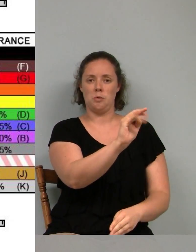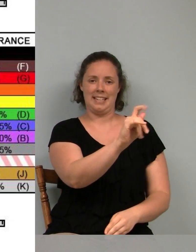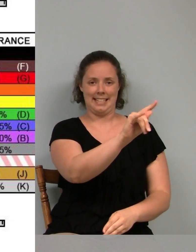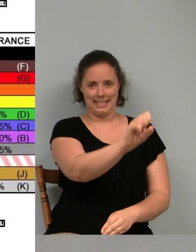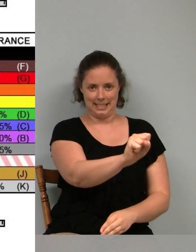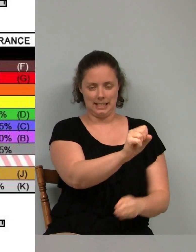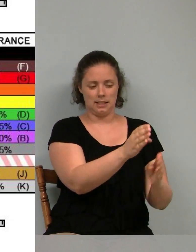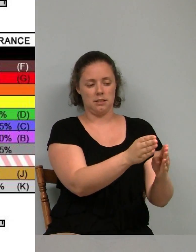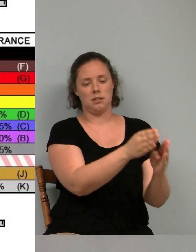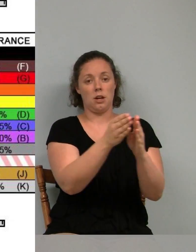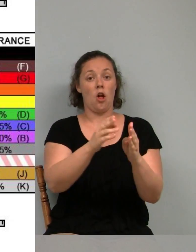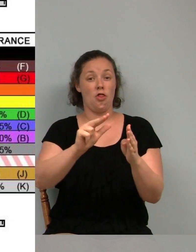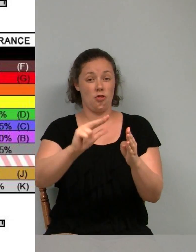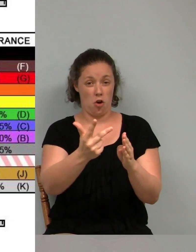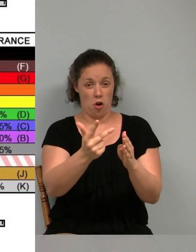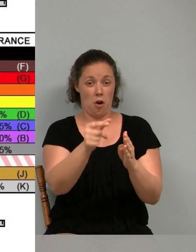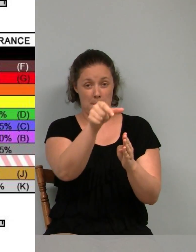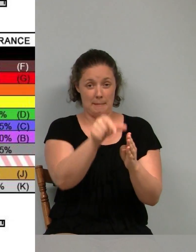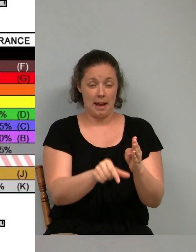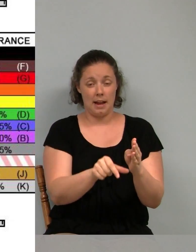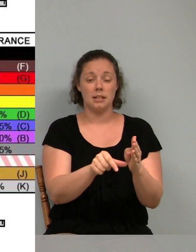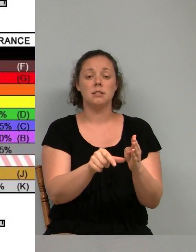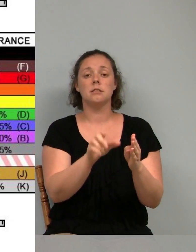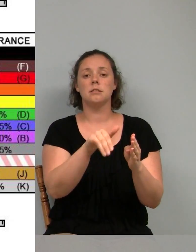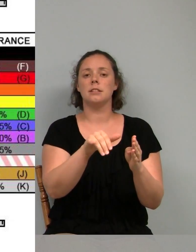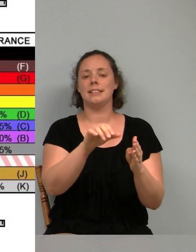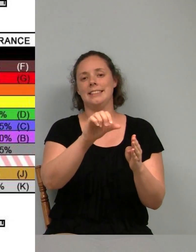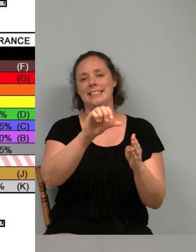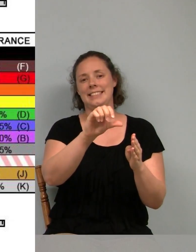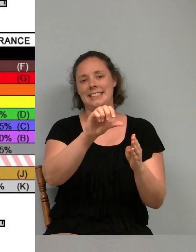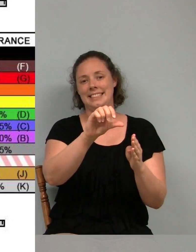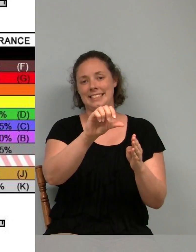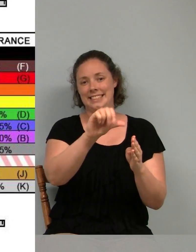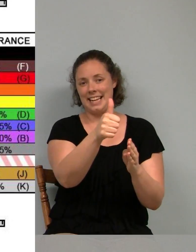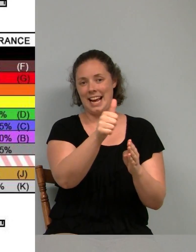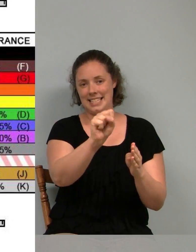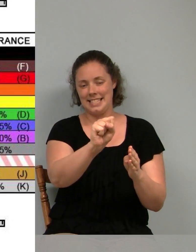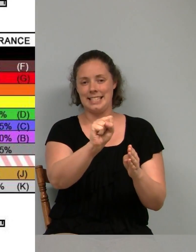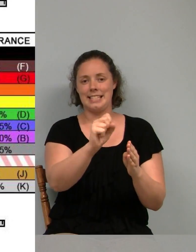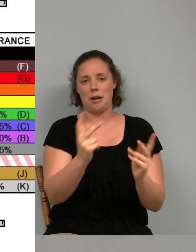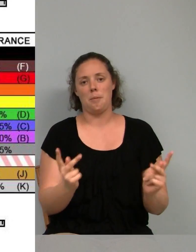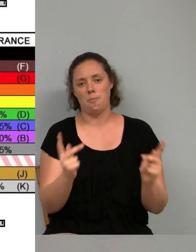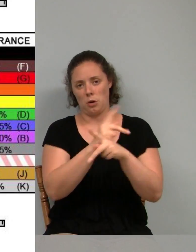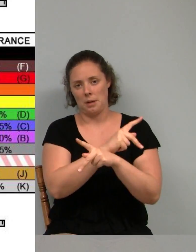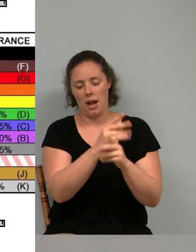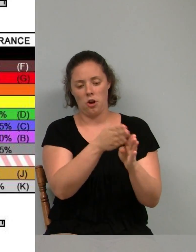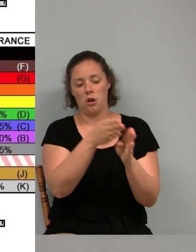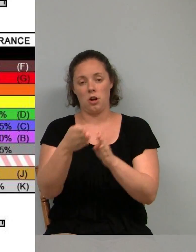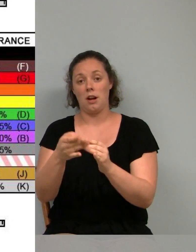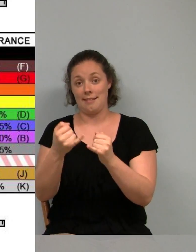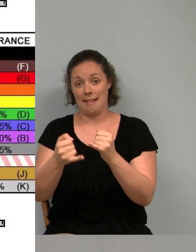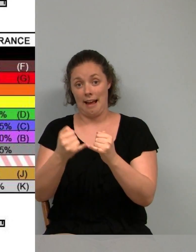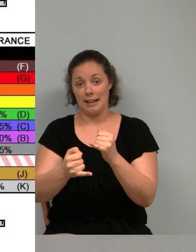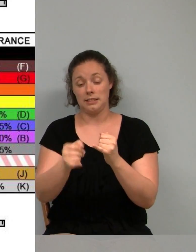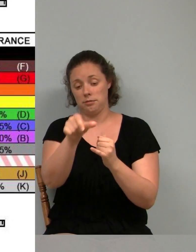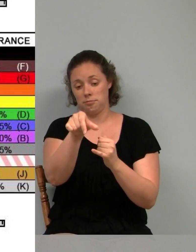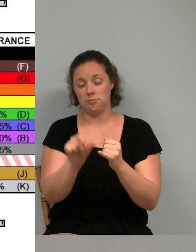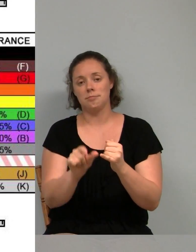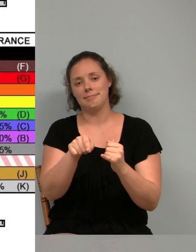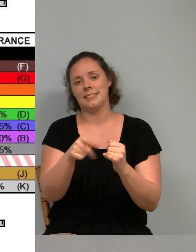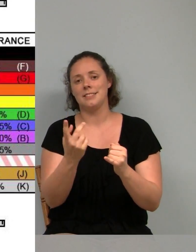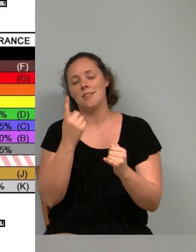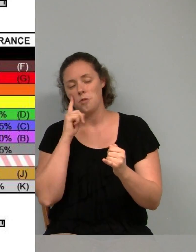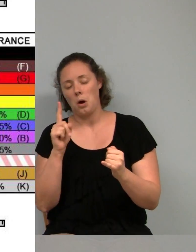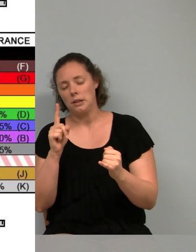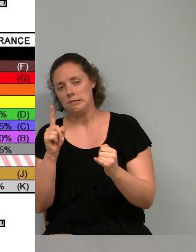value. The third band is a tens multiplier. And the last band for critical